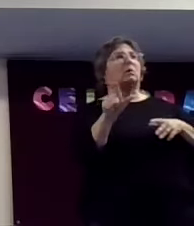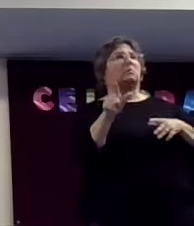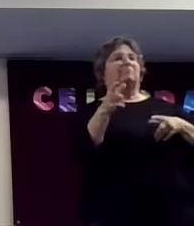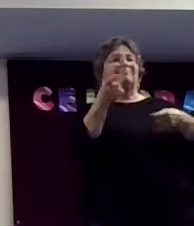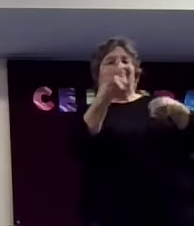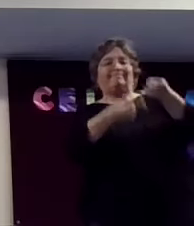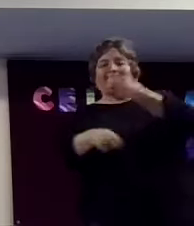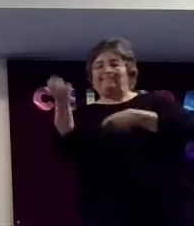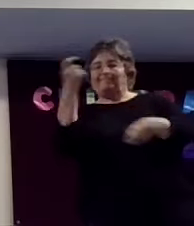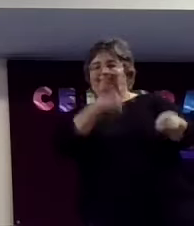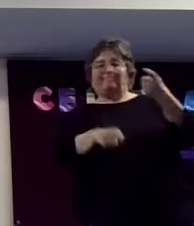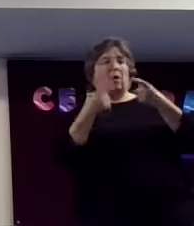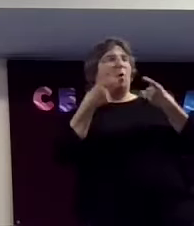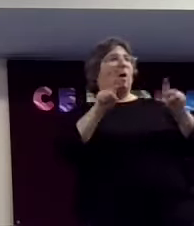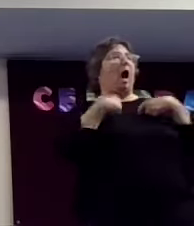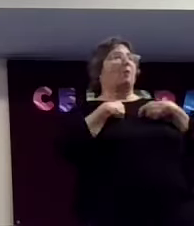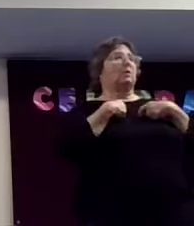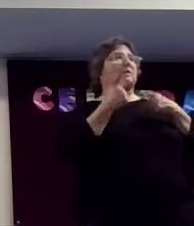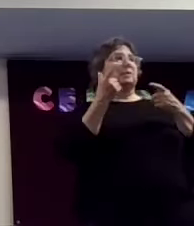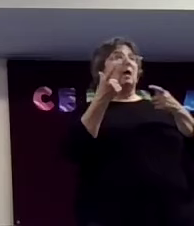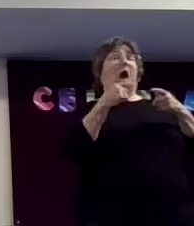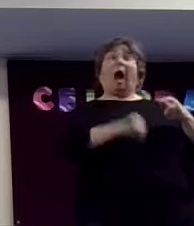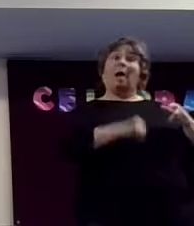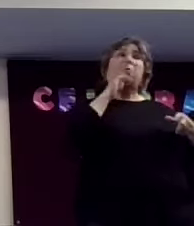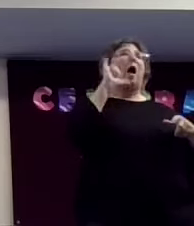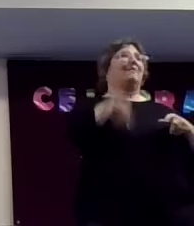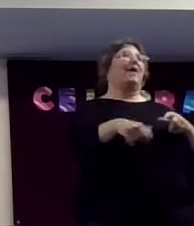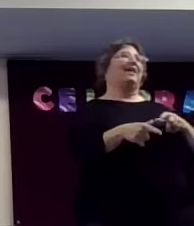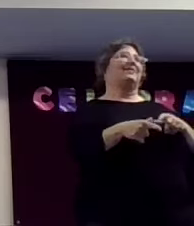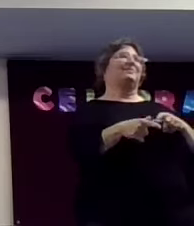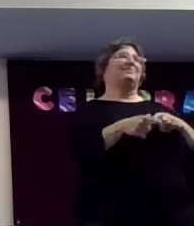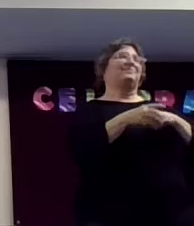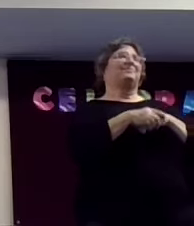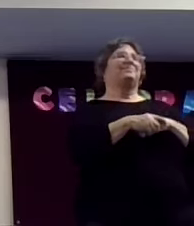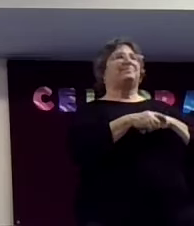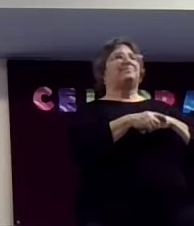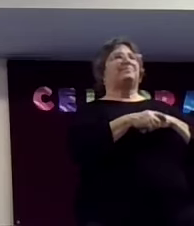of that changed while I was in office, and that's something that I'm very proud of.